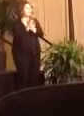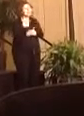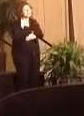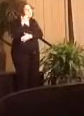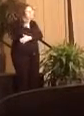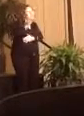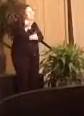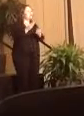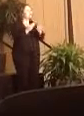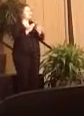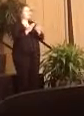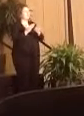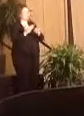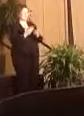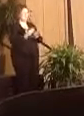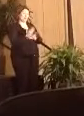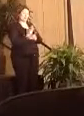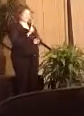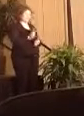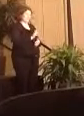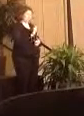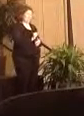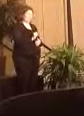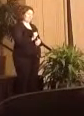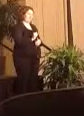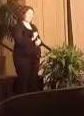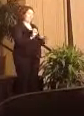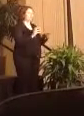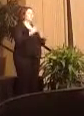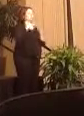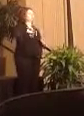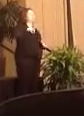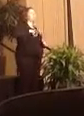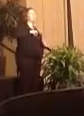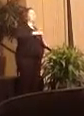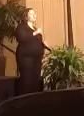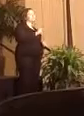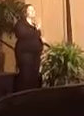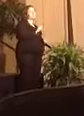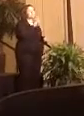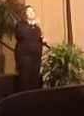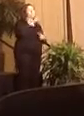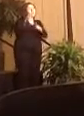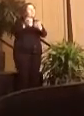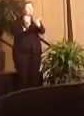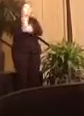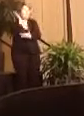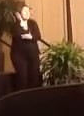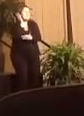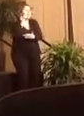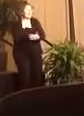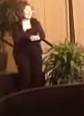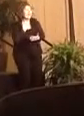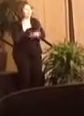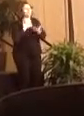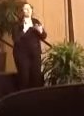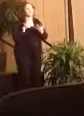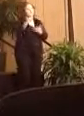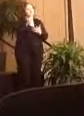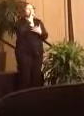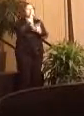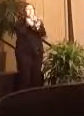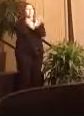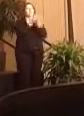are privileges in the United States are rights in Canada, and Toronto is just the perfect encapsulation of